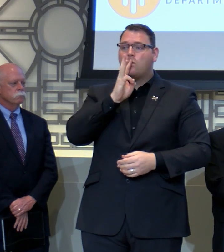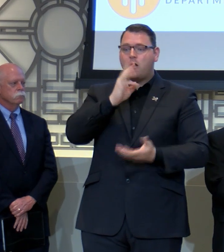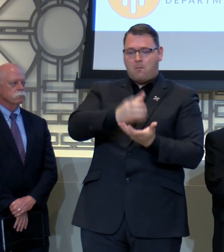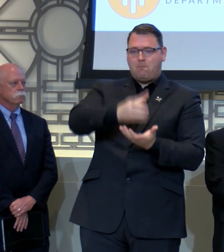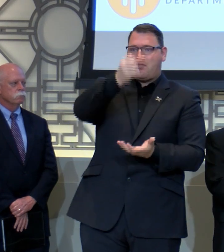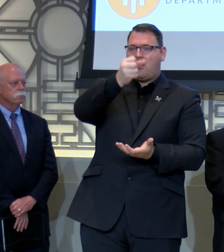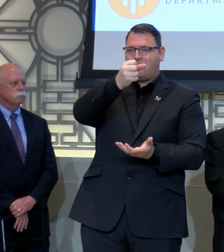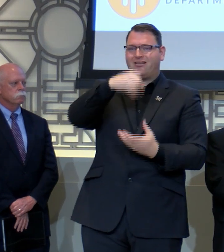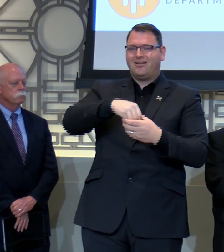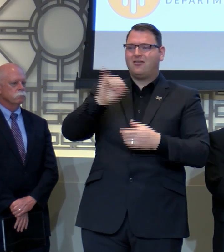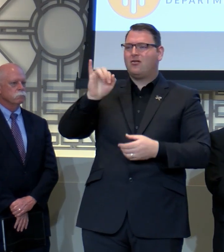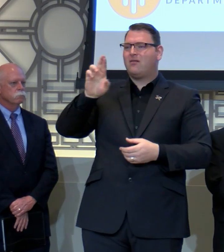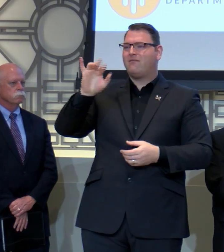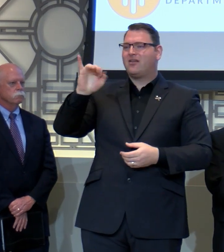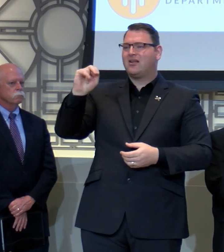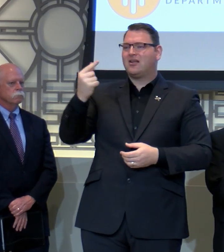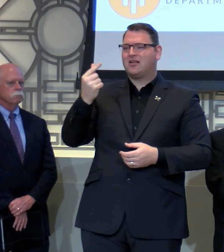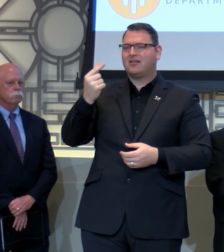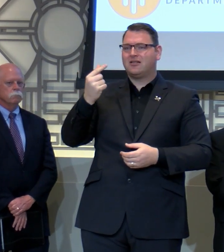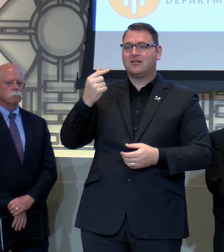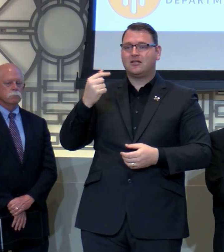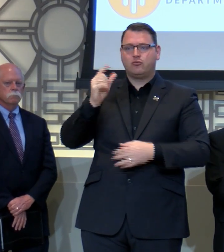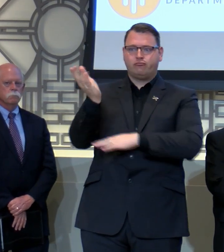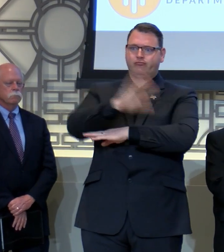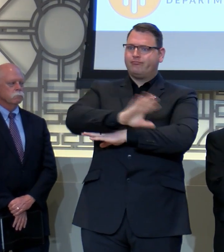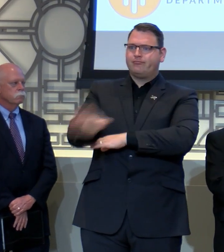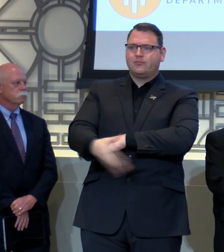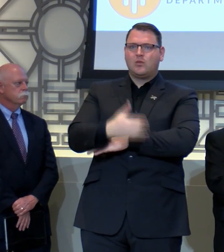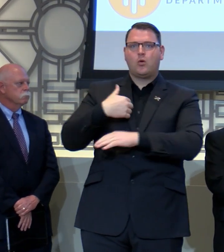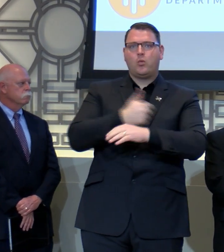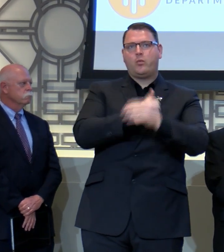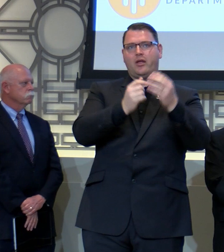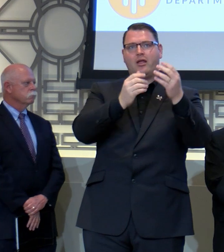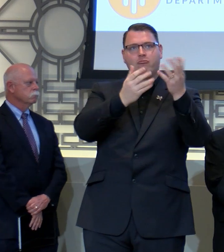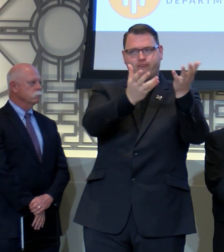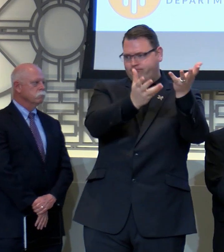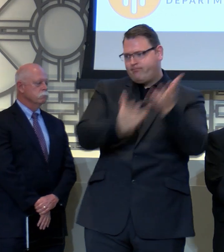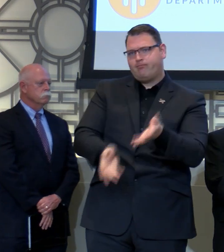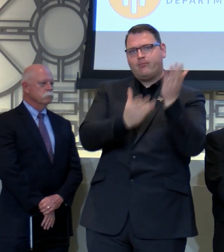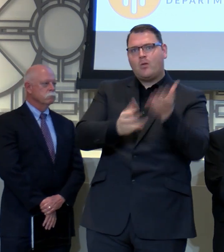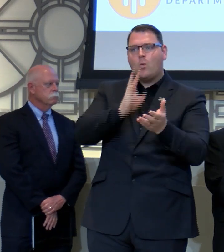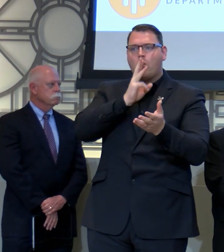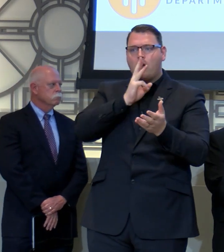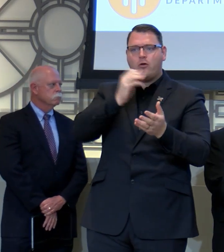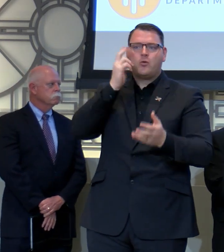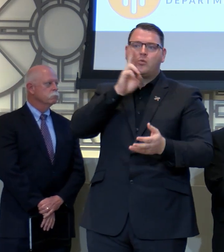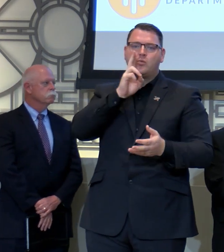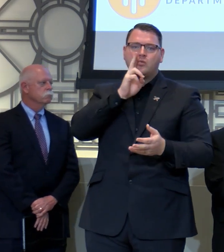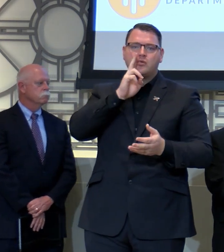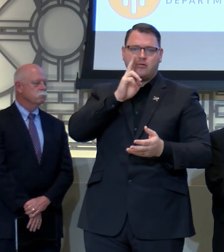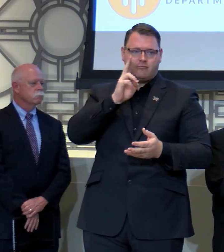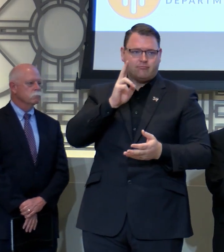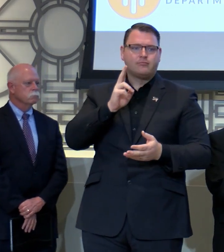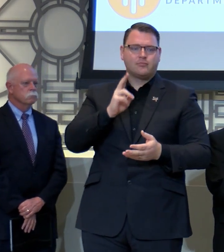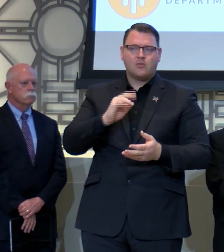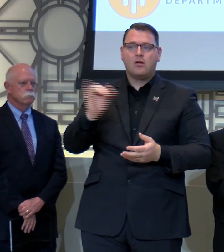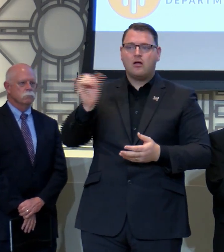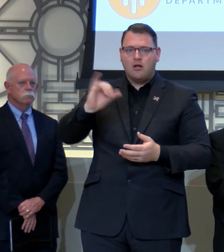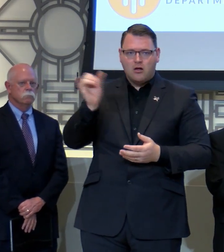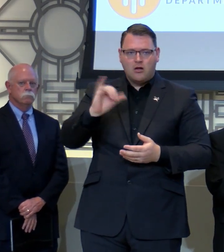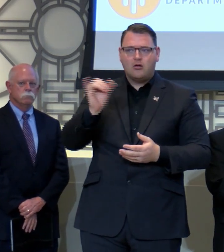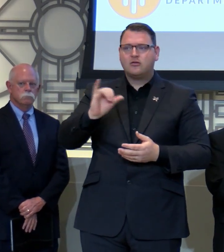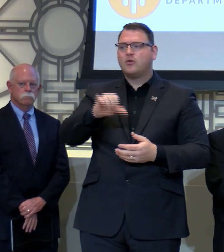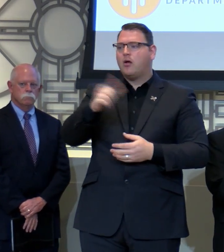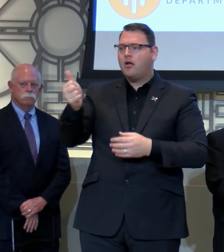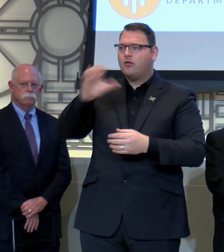working 24/7 to get water to our Houston stores as well. On top of that, multiple other suppliers are sending waters directly to our stores as fast as it